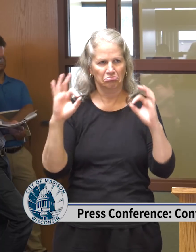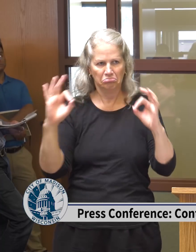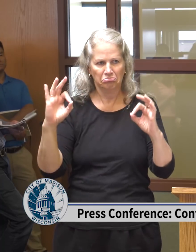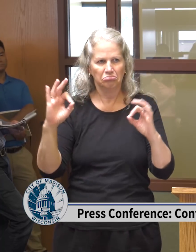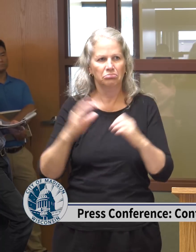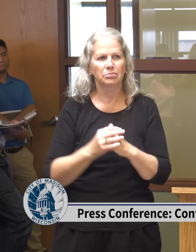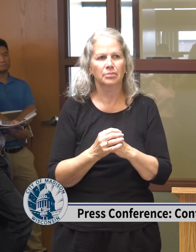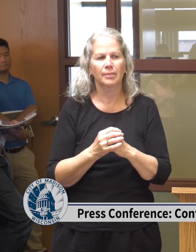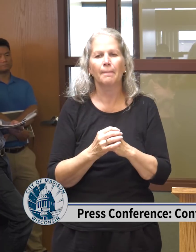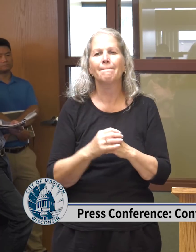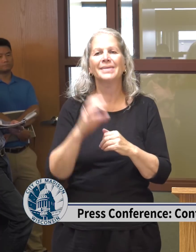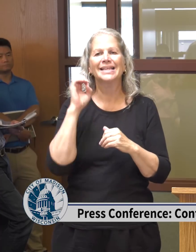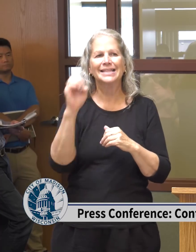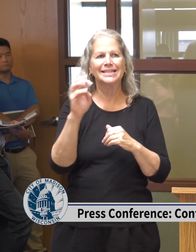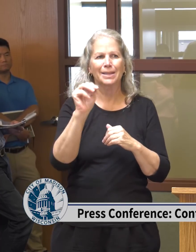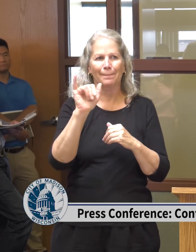open.